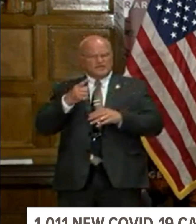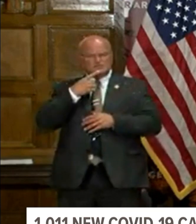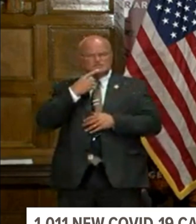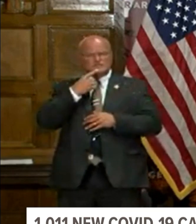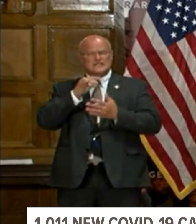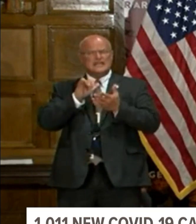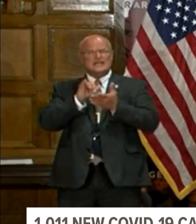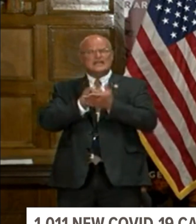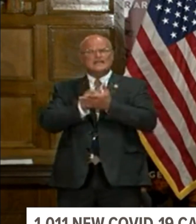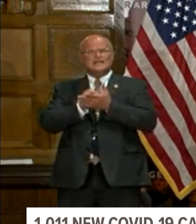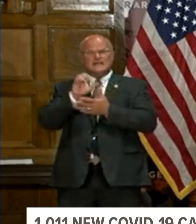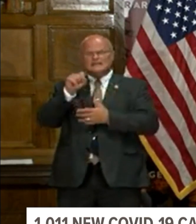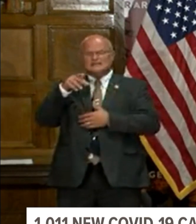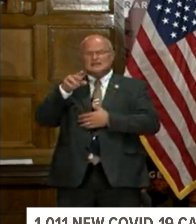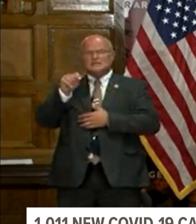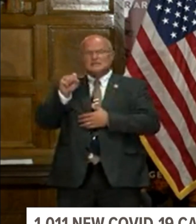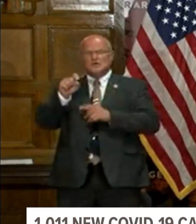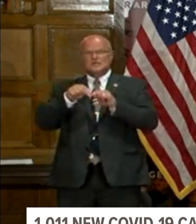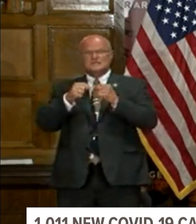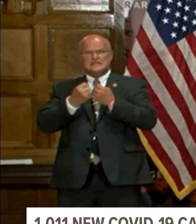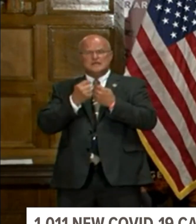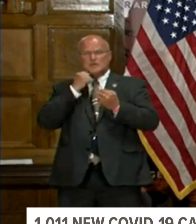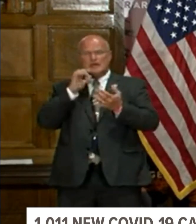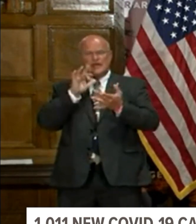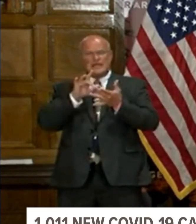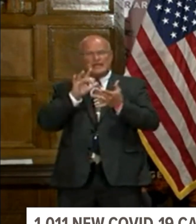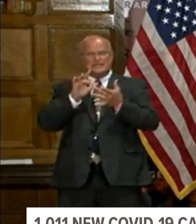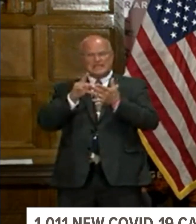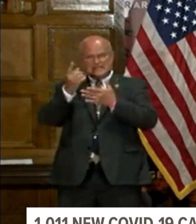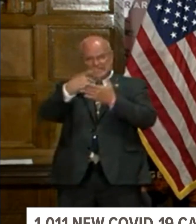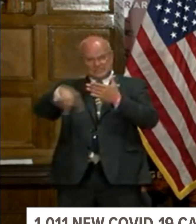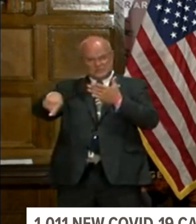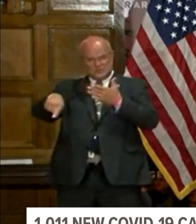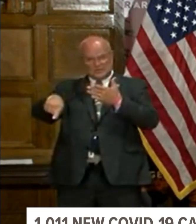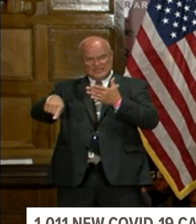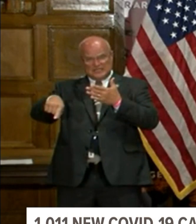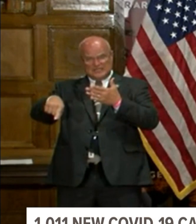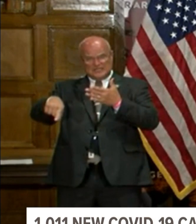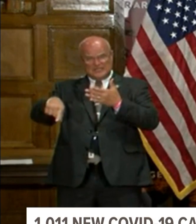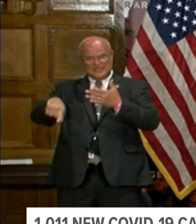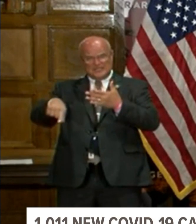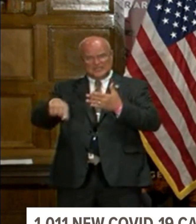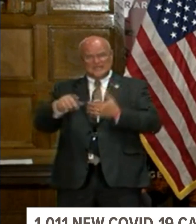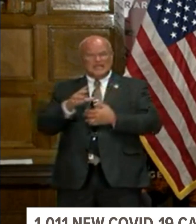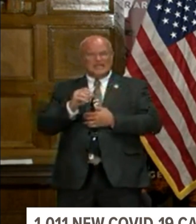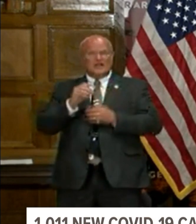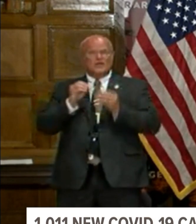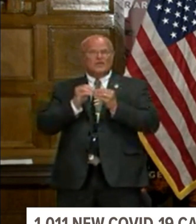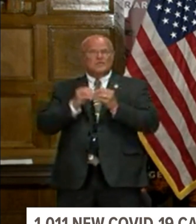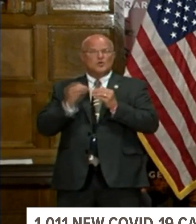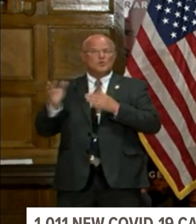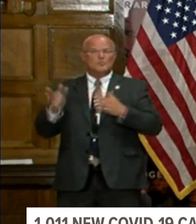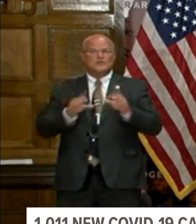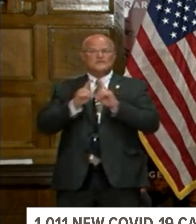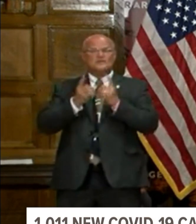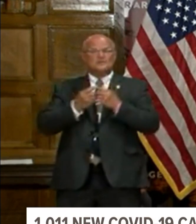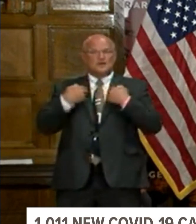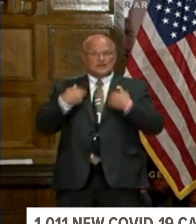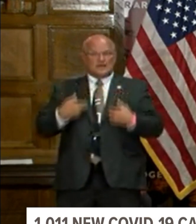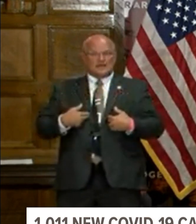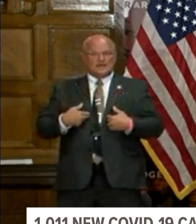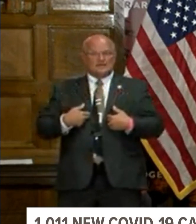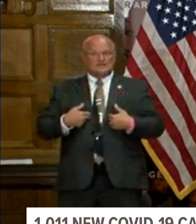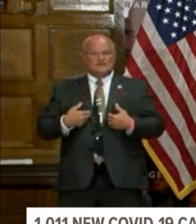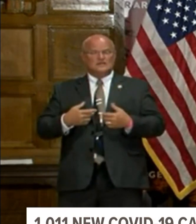say that sports teams will be able to make contact next week? And then my other question is, are there more plans for the Department of Health to